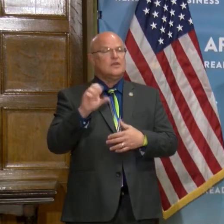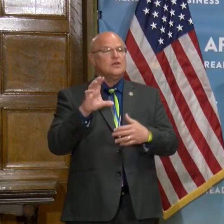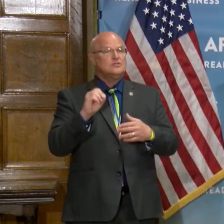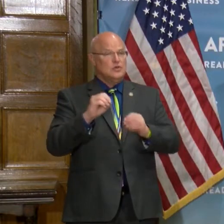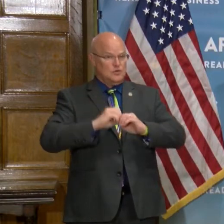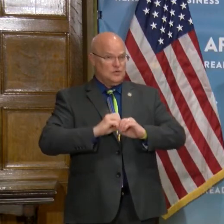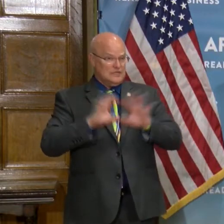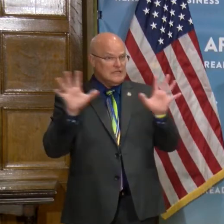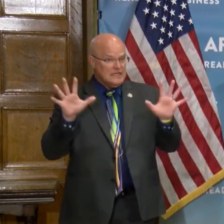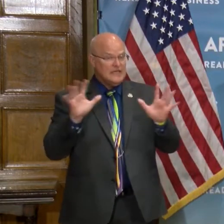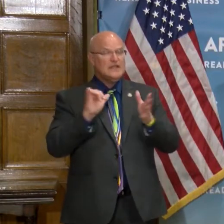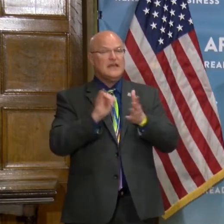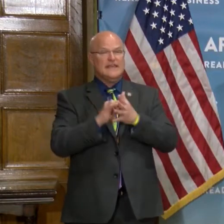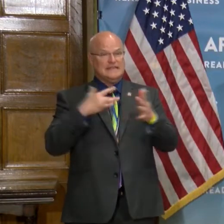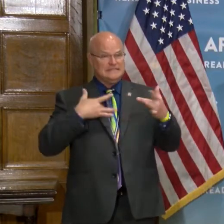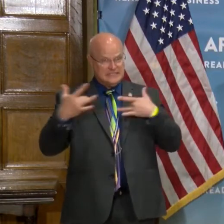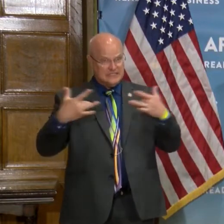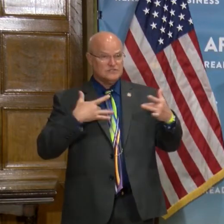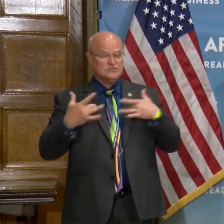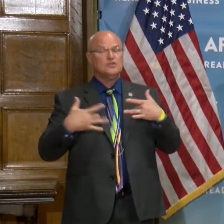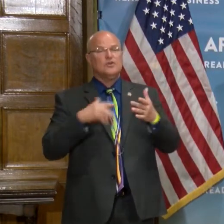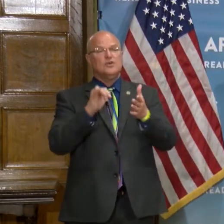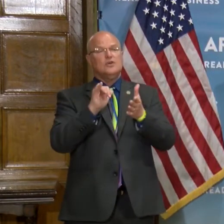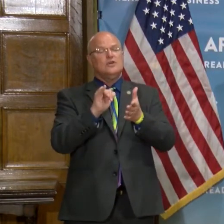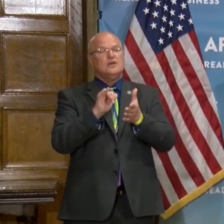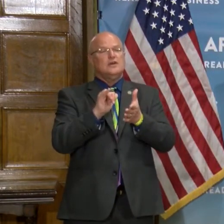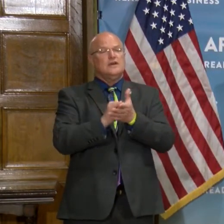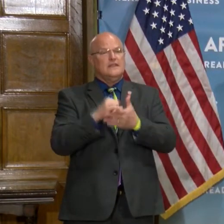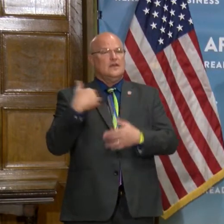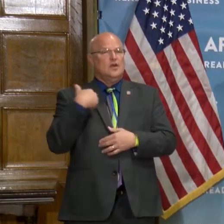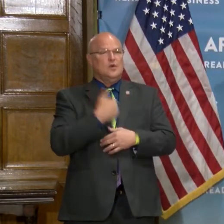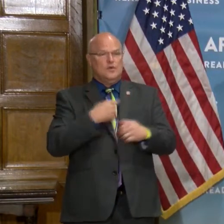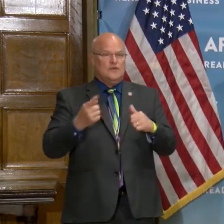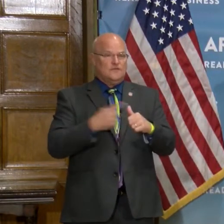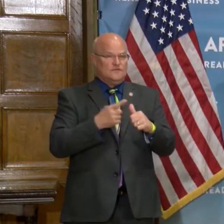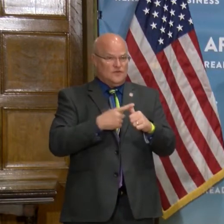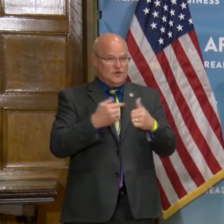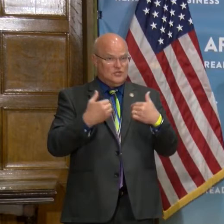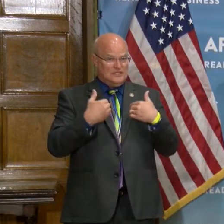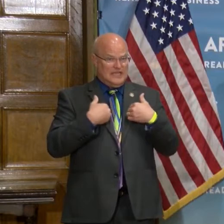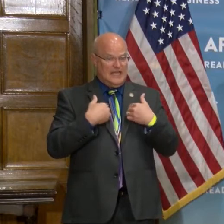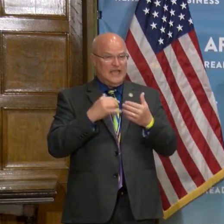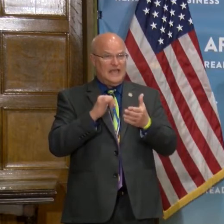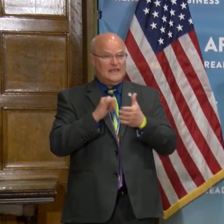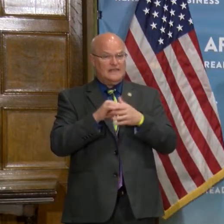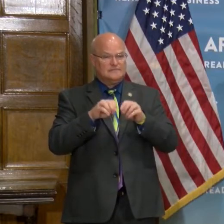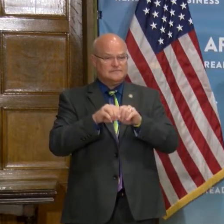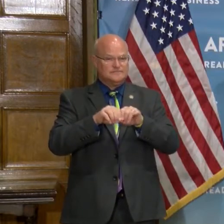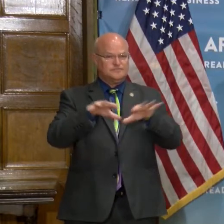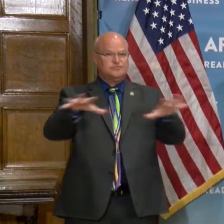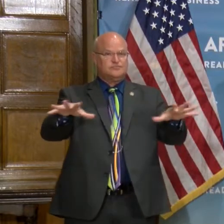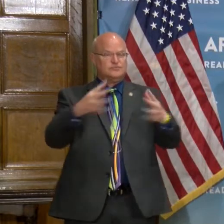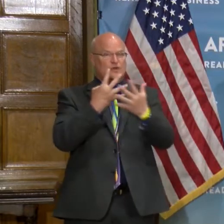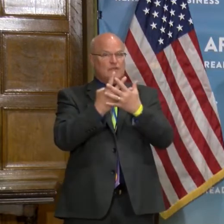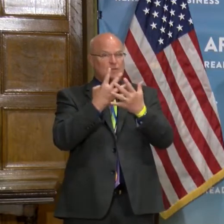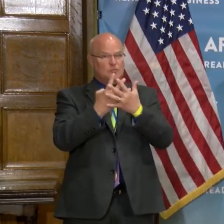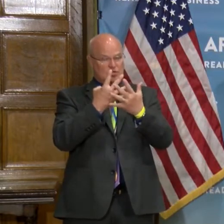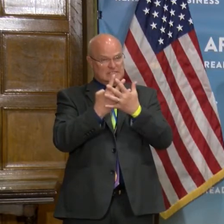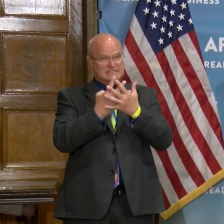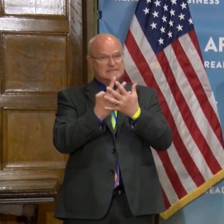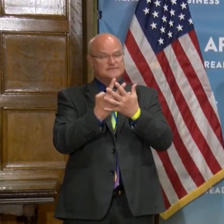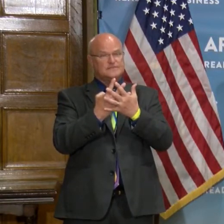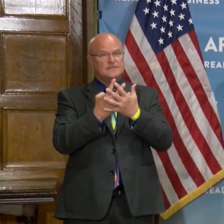so clearly that's a concern that we first had the outbreak in the prison